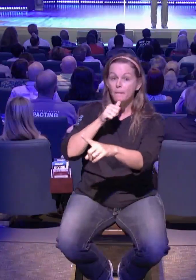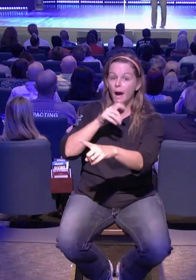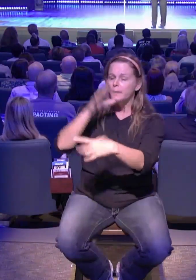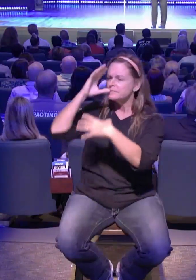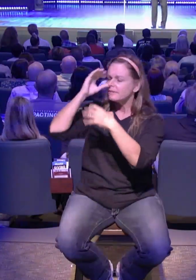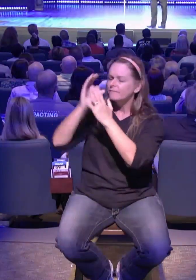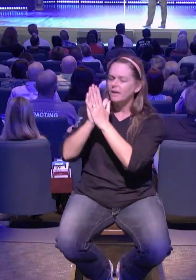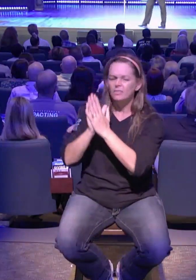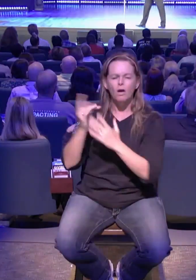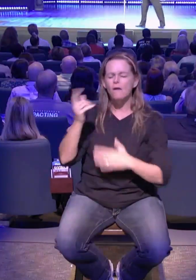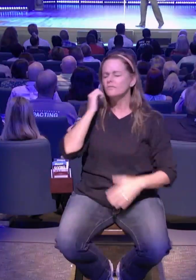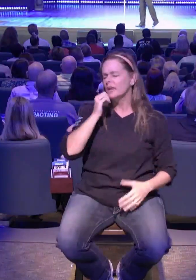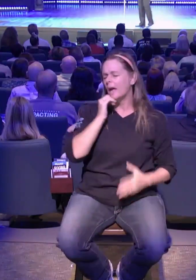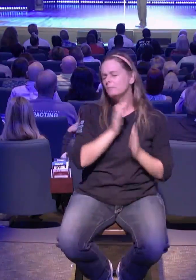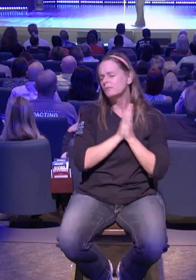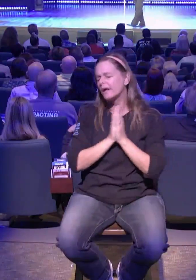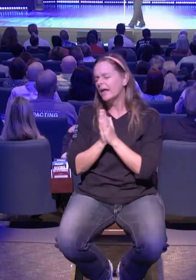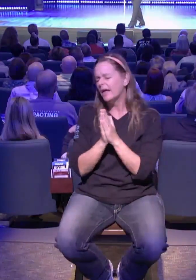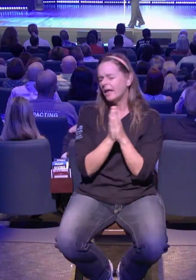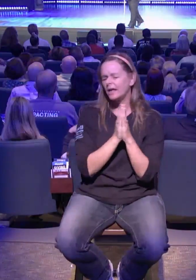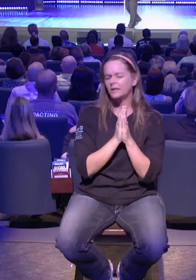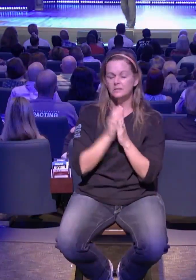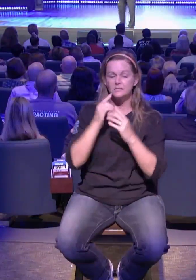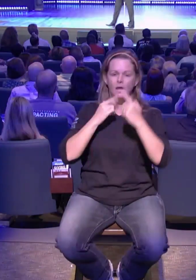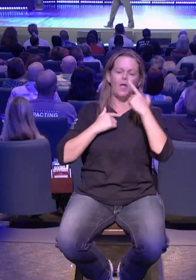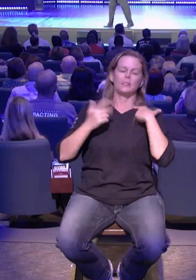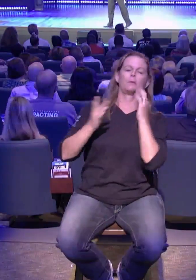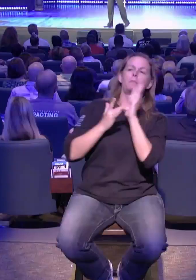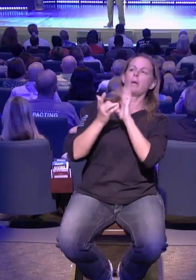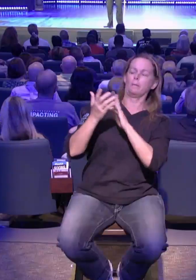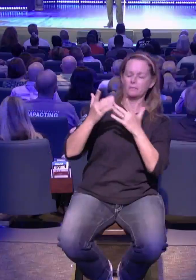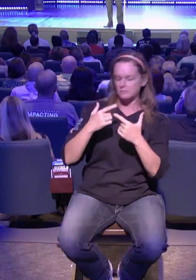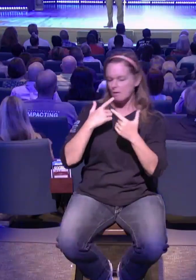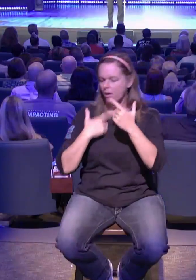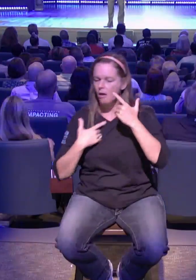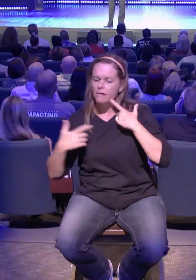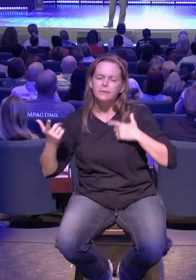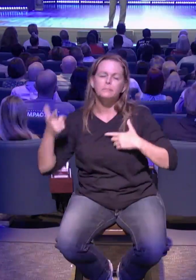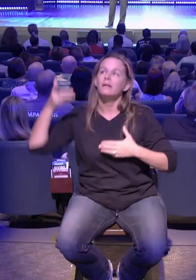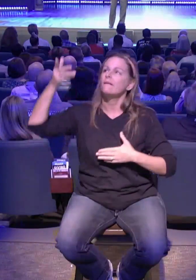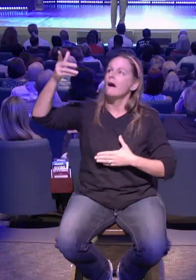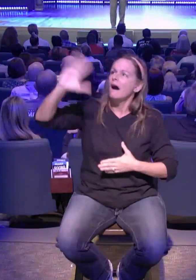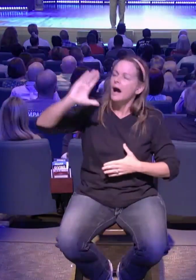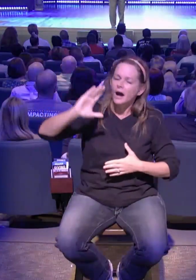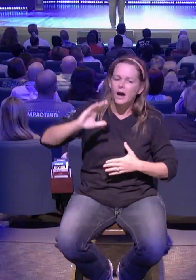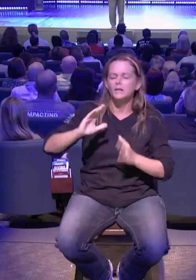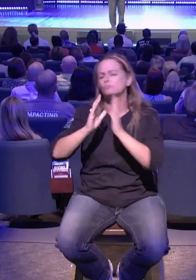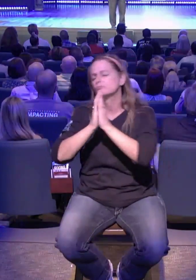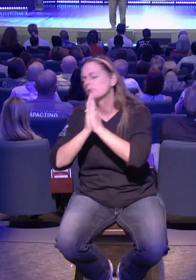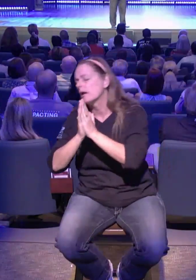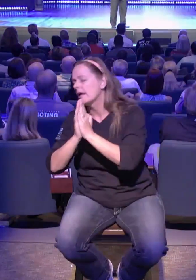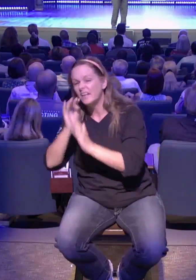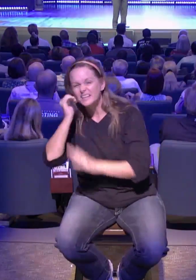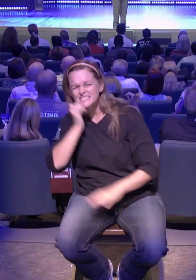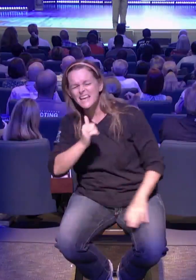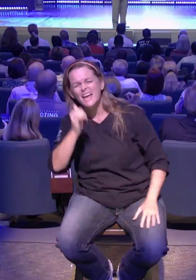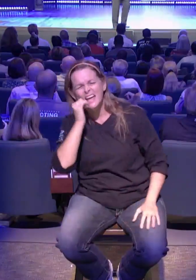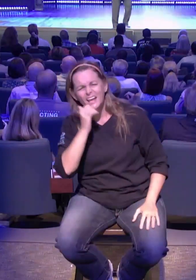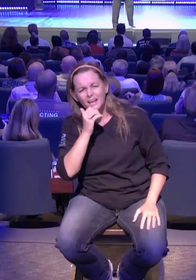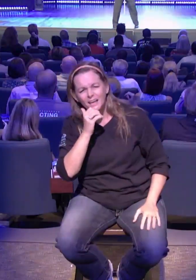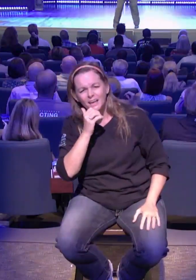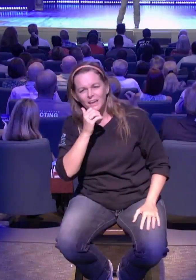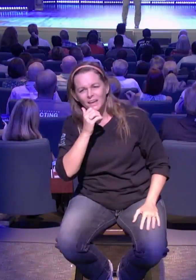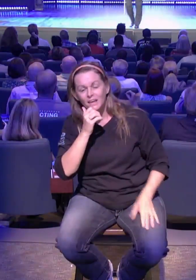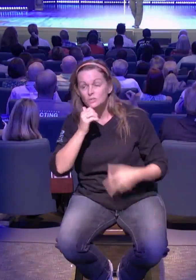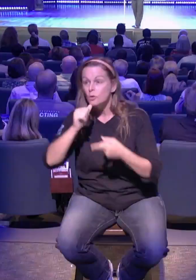day, raising me, speaking the things of God over me. I'm so thankful that we're in a position